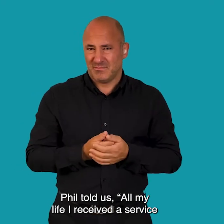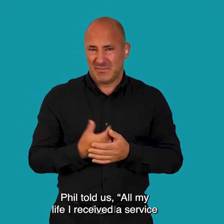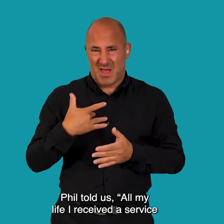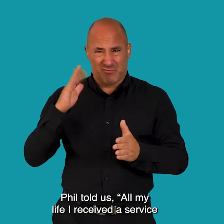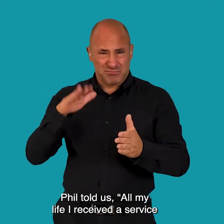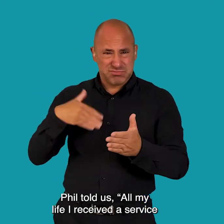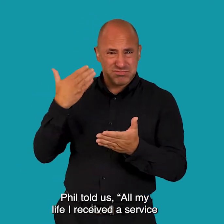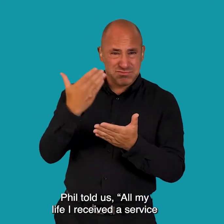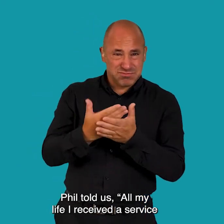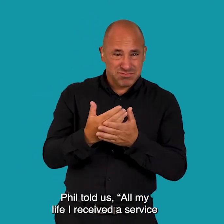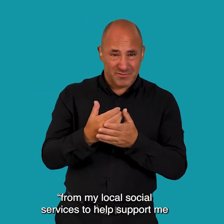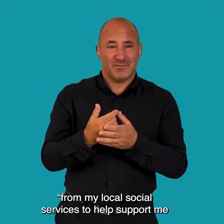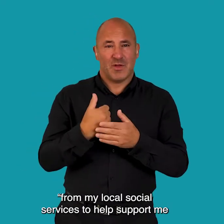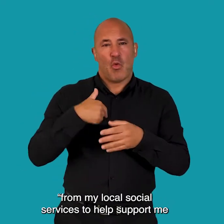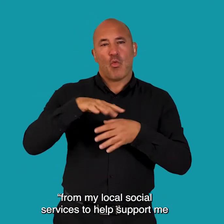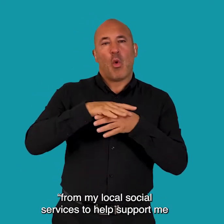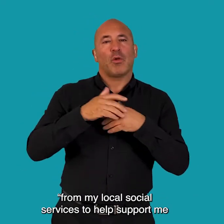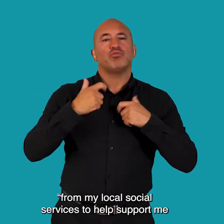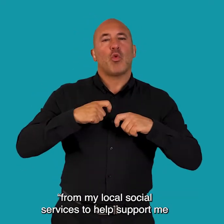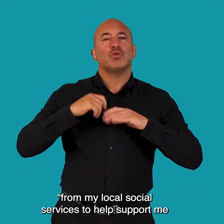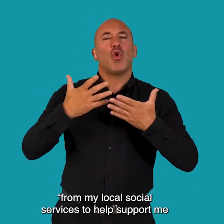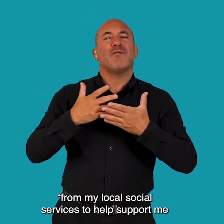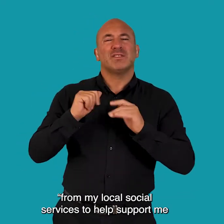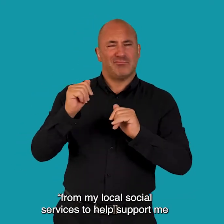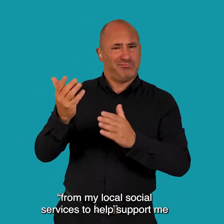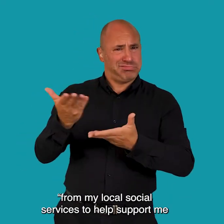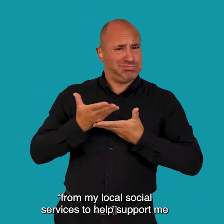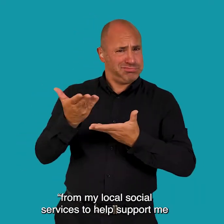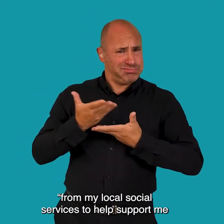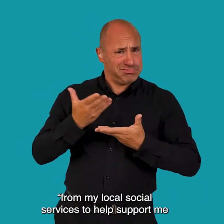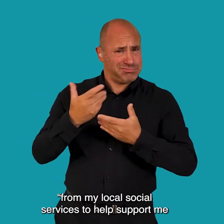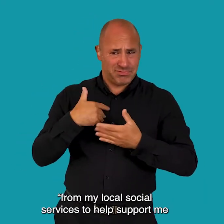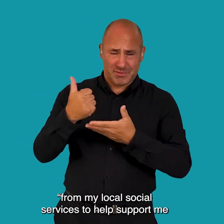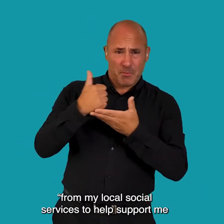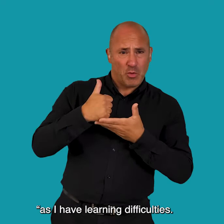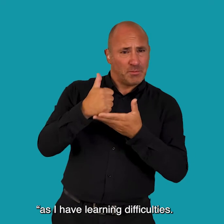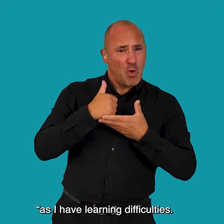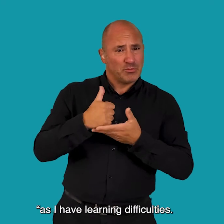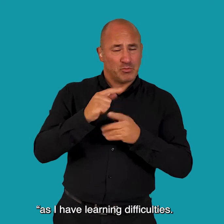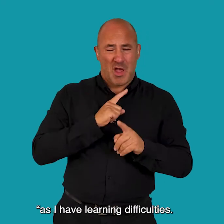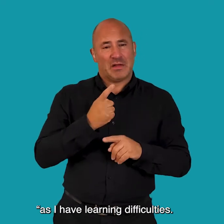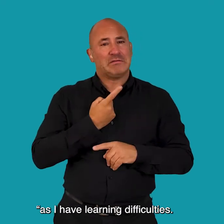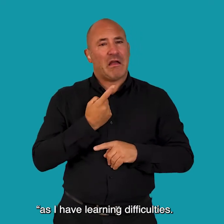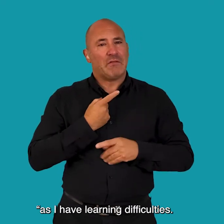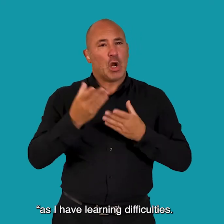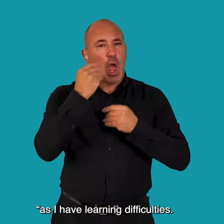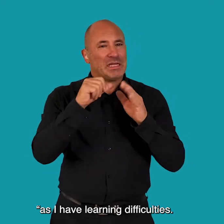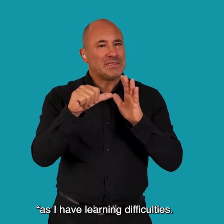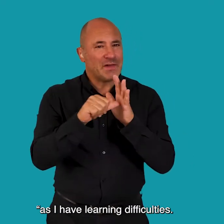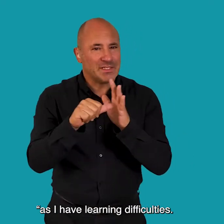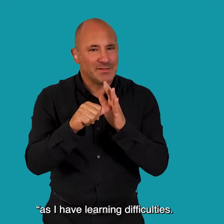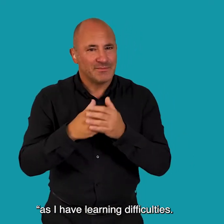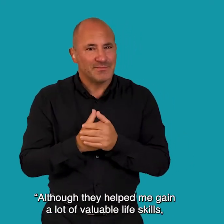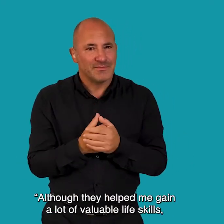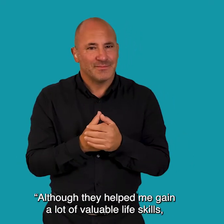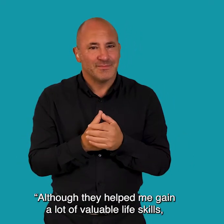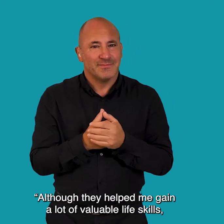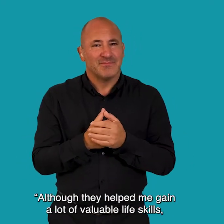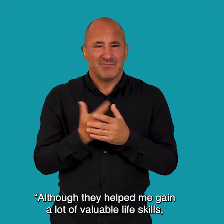I received a service from my local social services to help support me as I have learning difficulties. Although they helped me